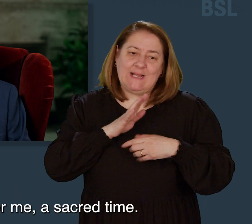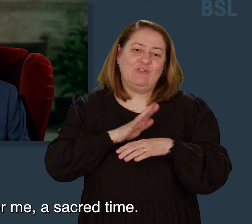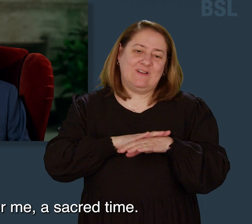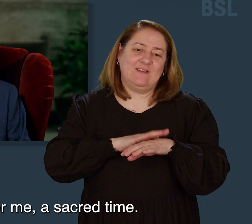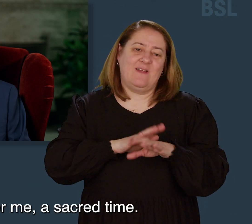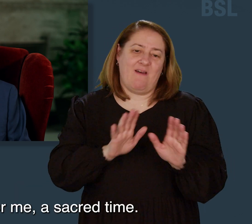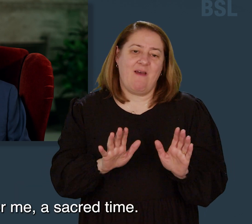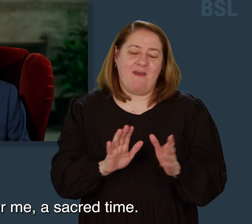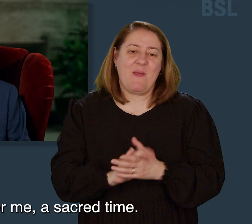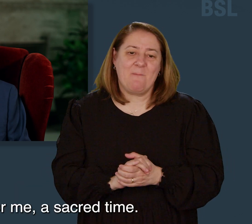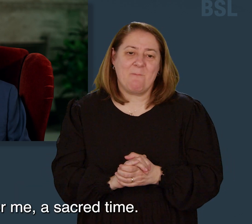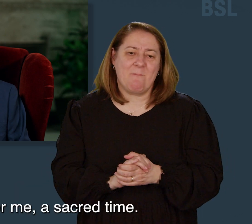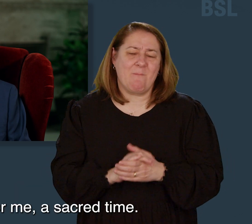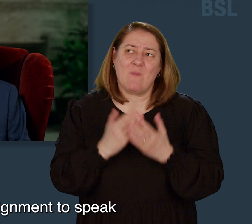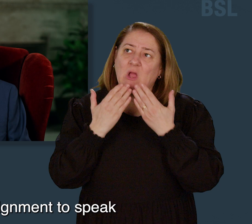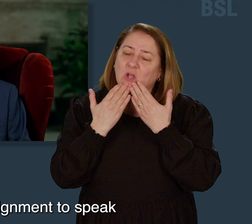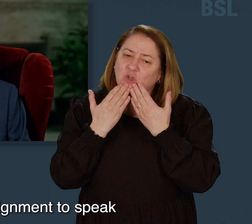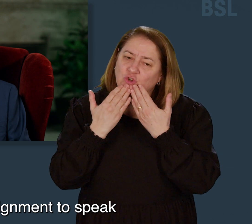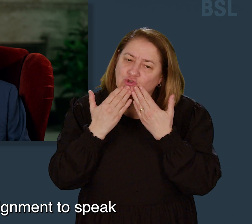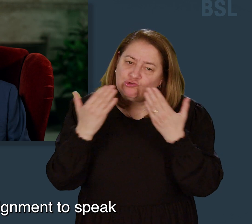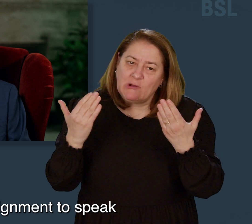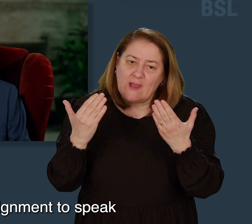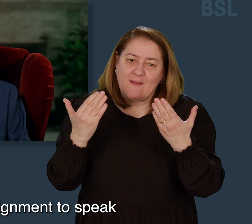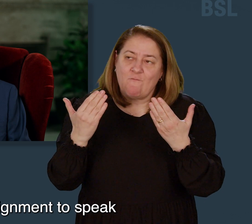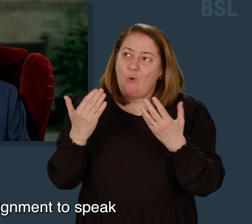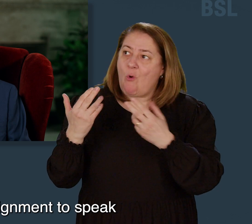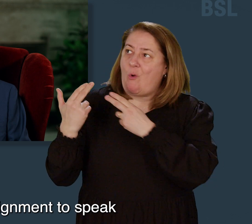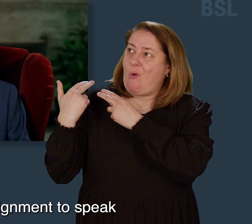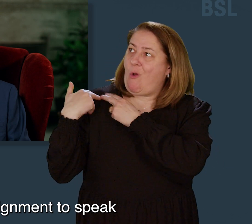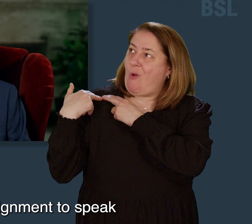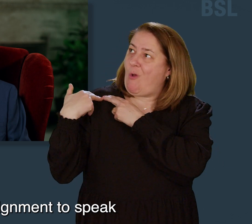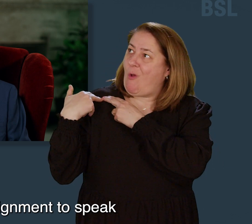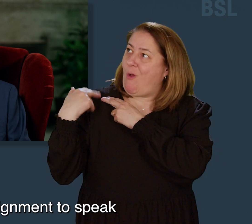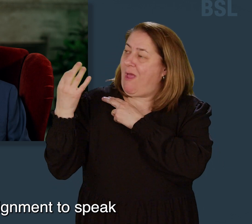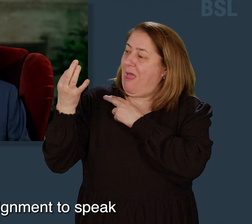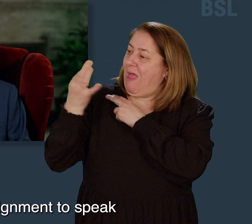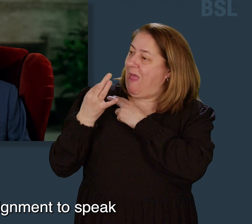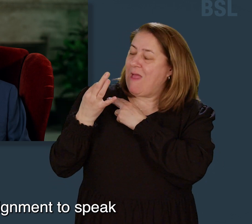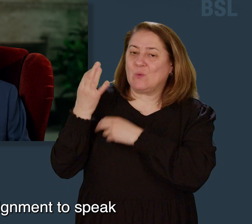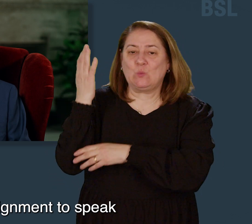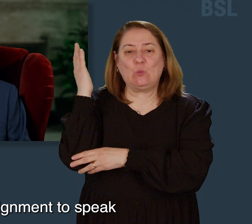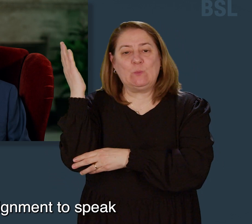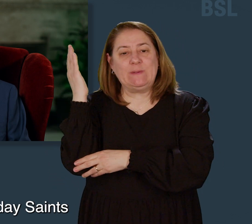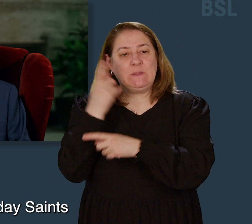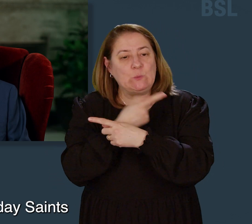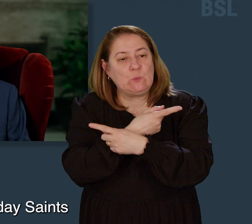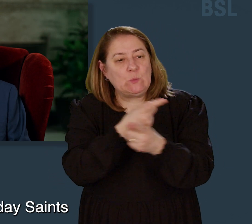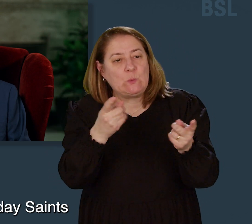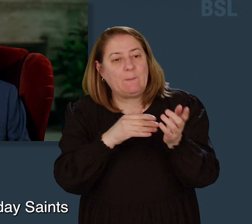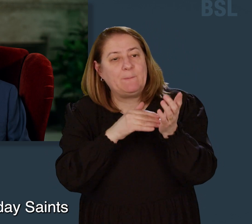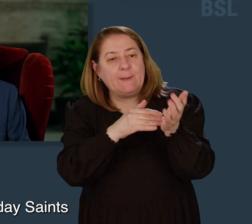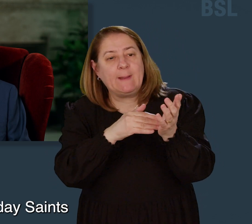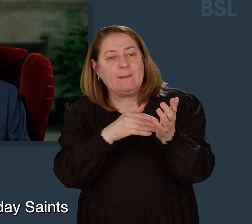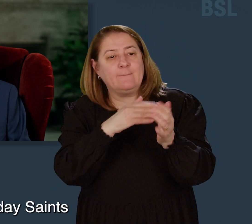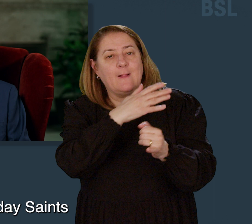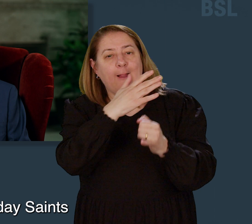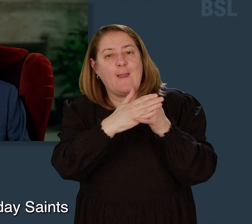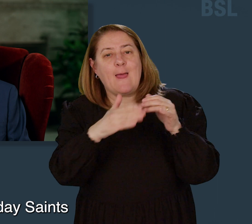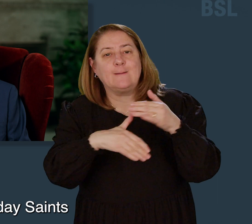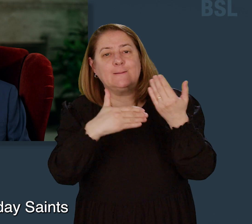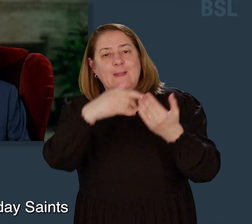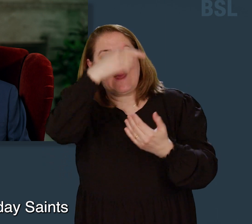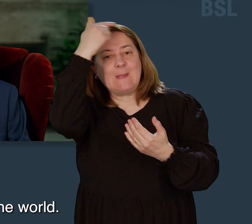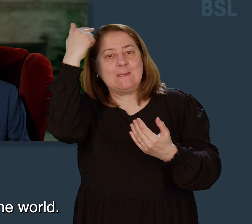a sacred time. I am grateful for the assignment to speak to the millions of